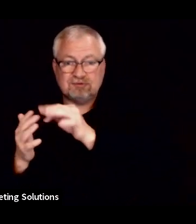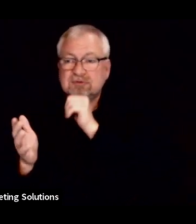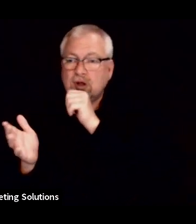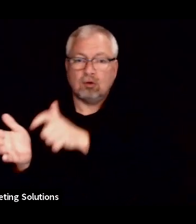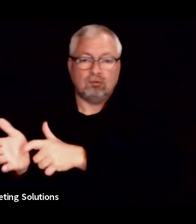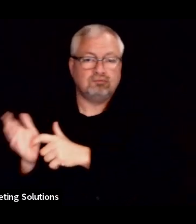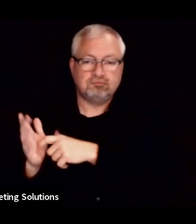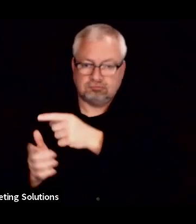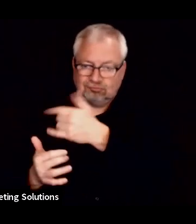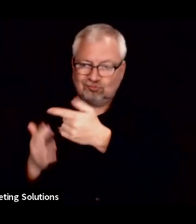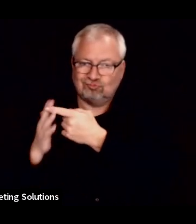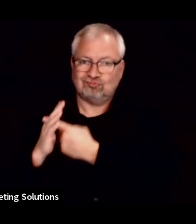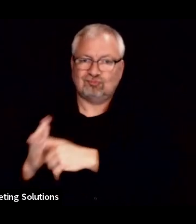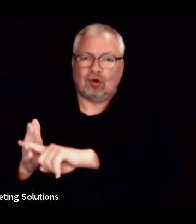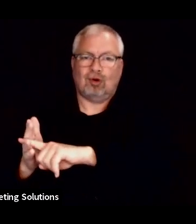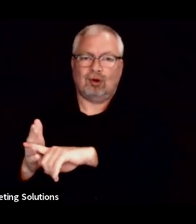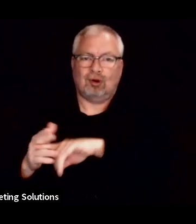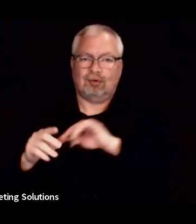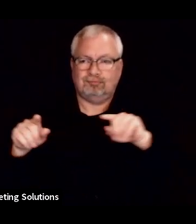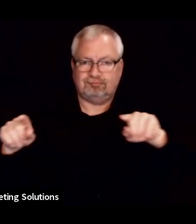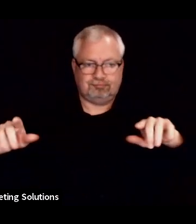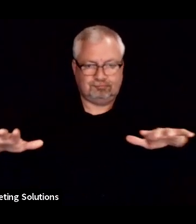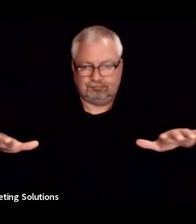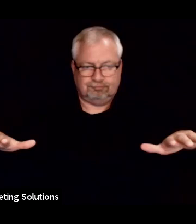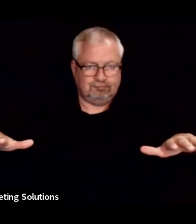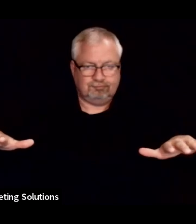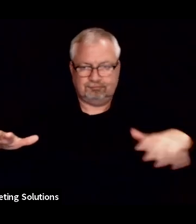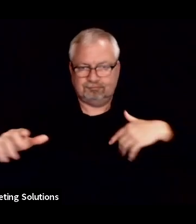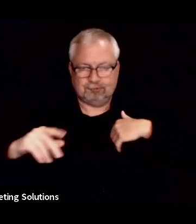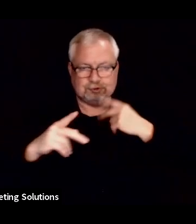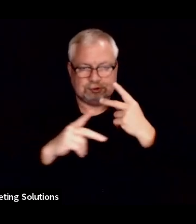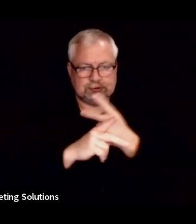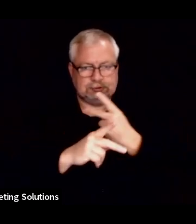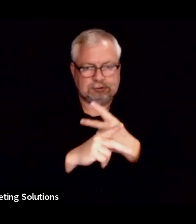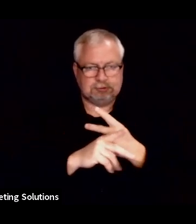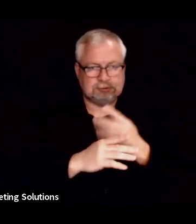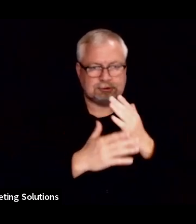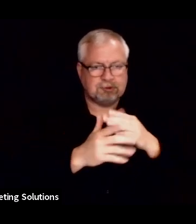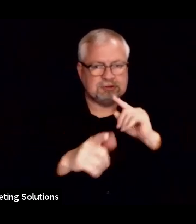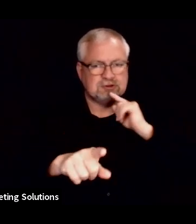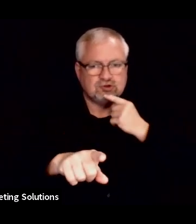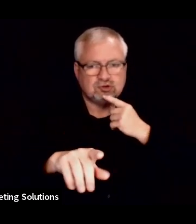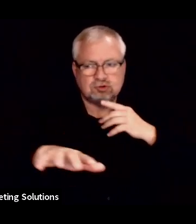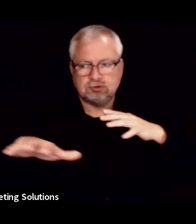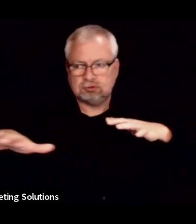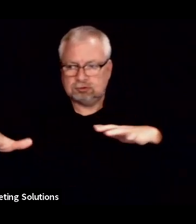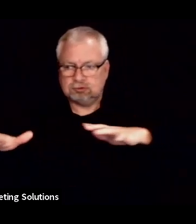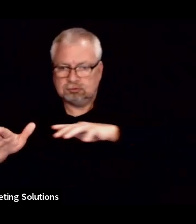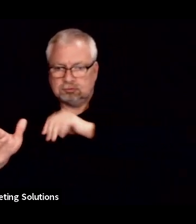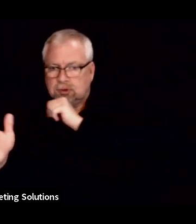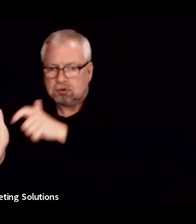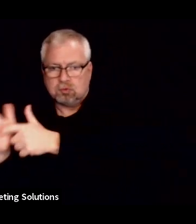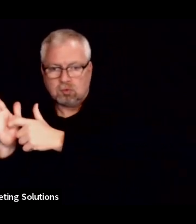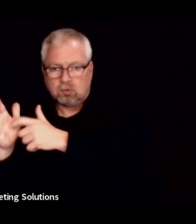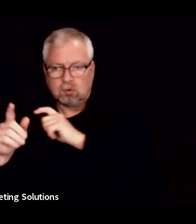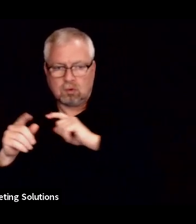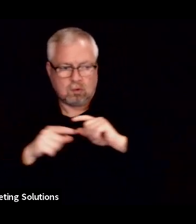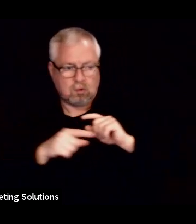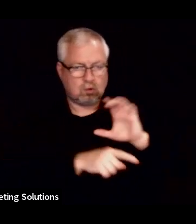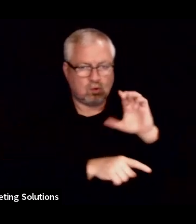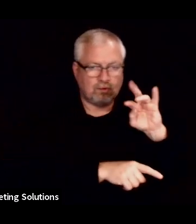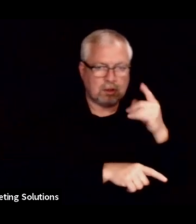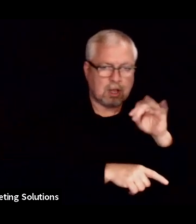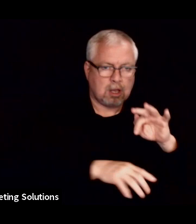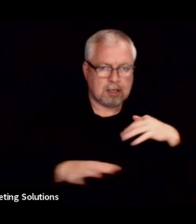guidance around the reopening really stressed the importance of keeping an eye on the